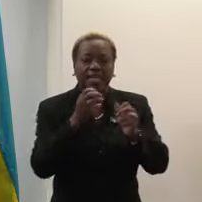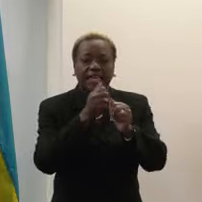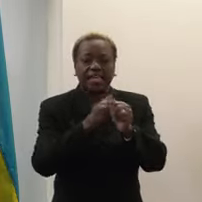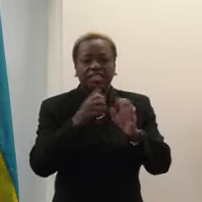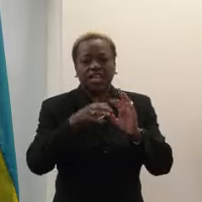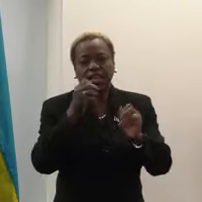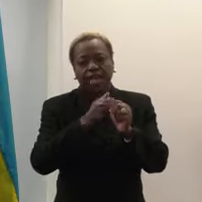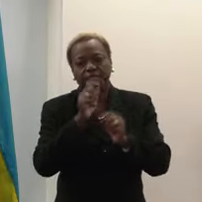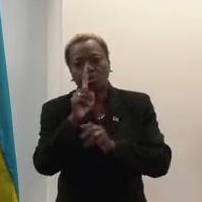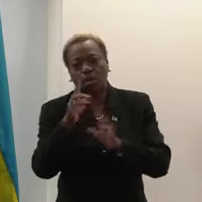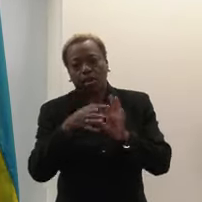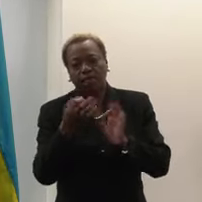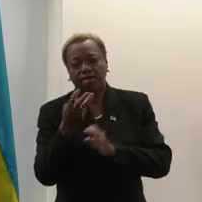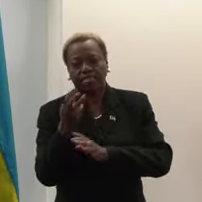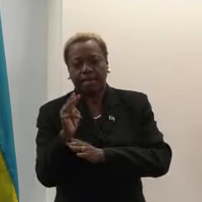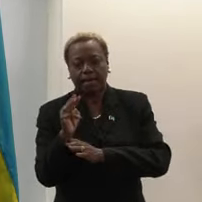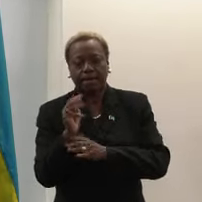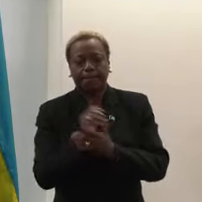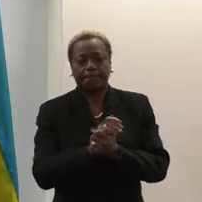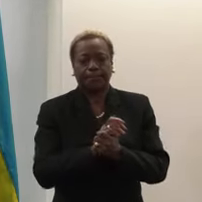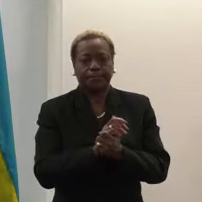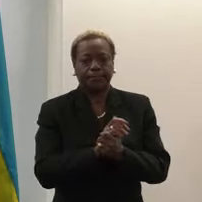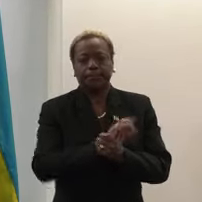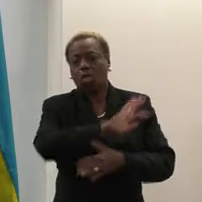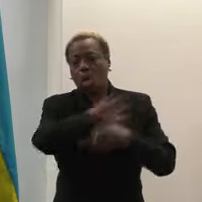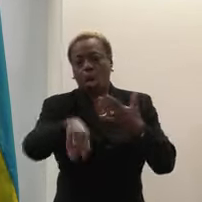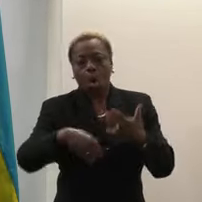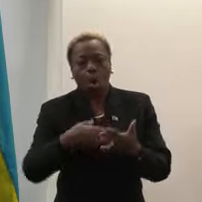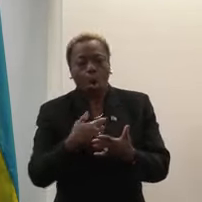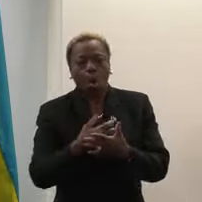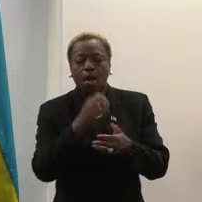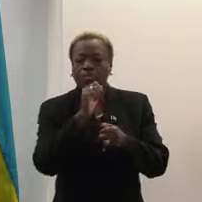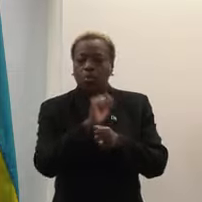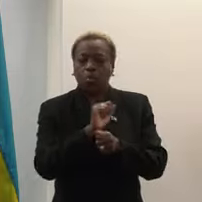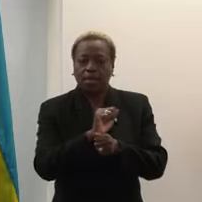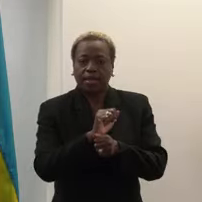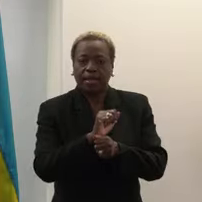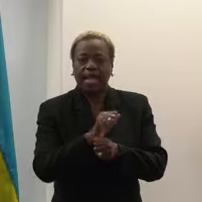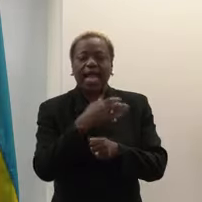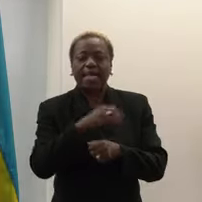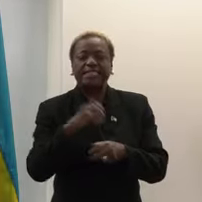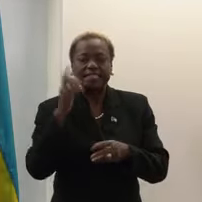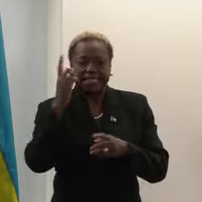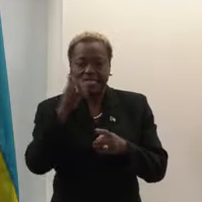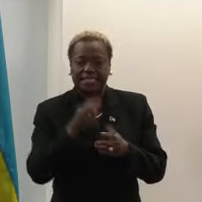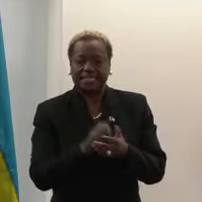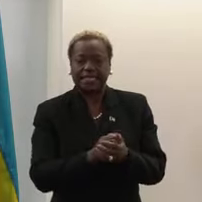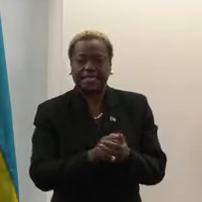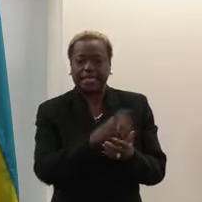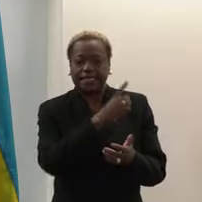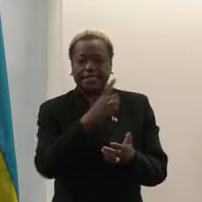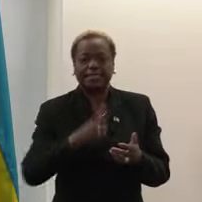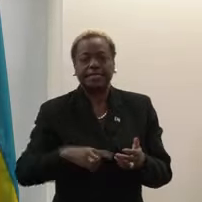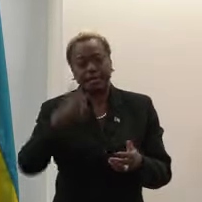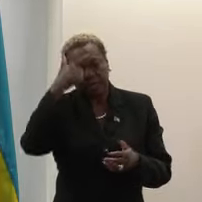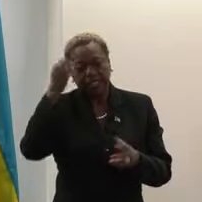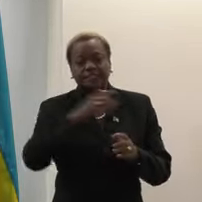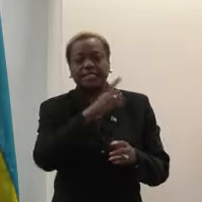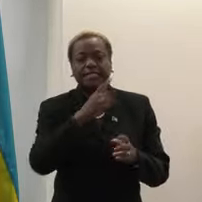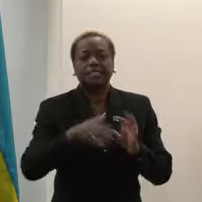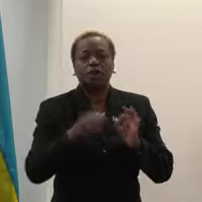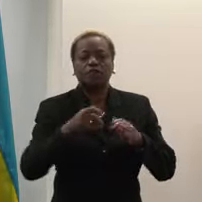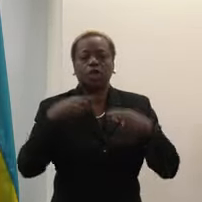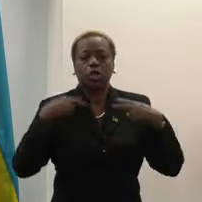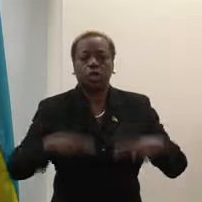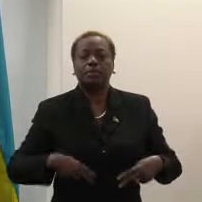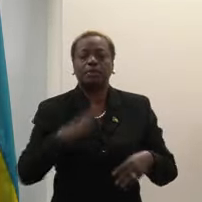and every one of them. All legitimate work has dignity because of the dignity of the human